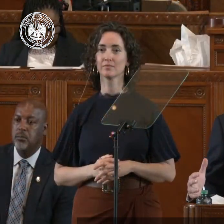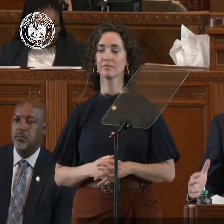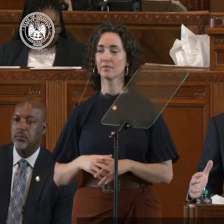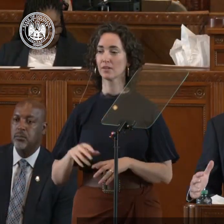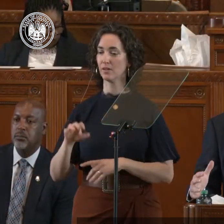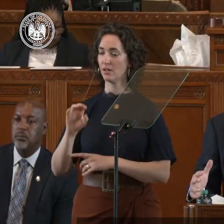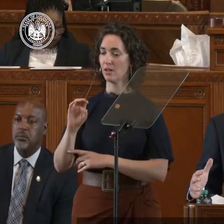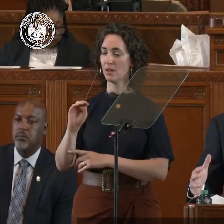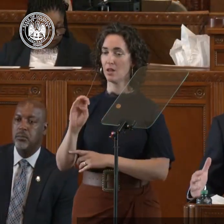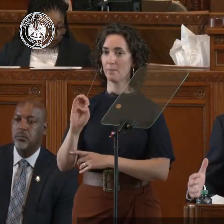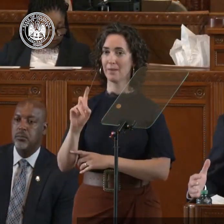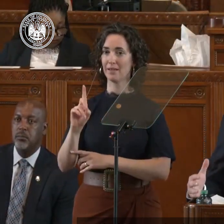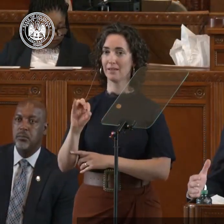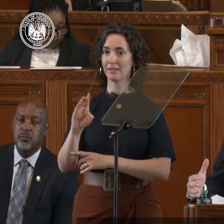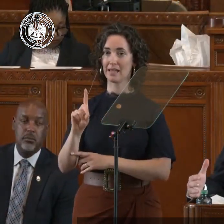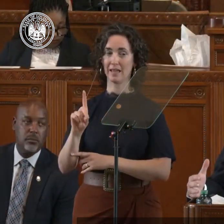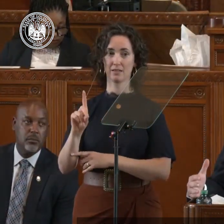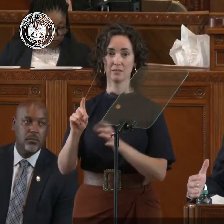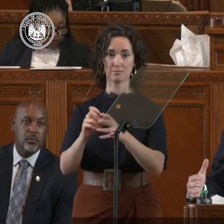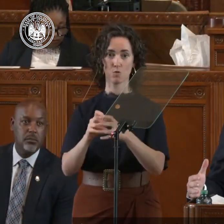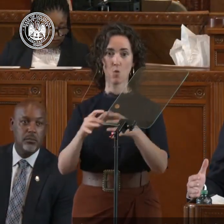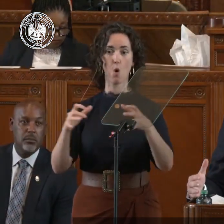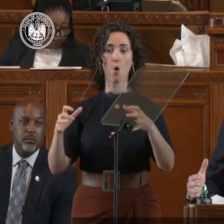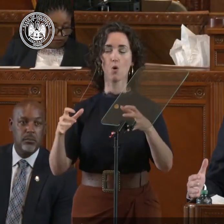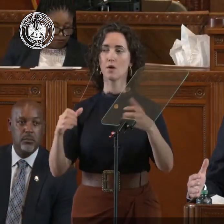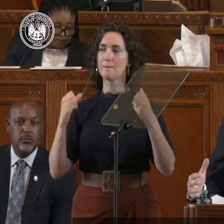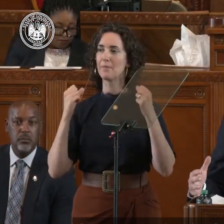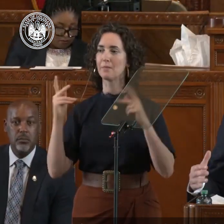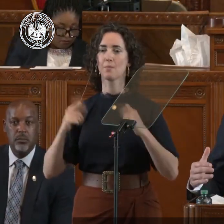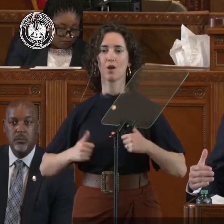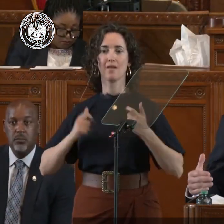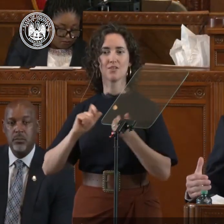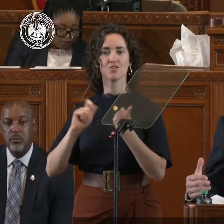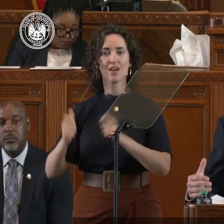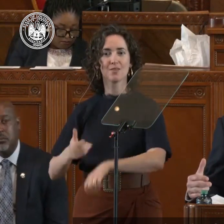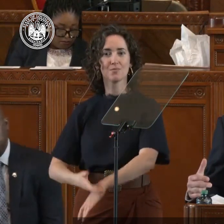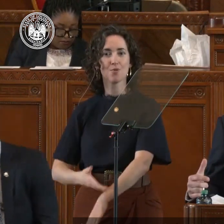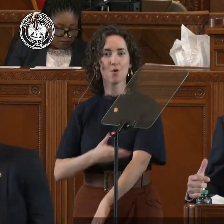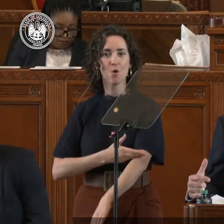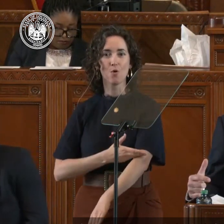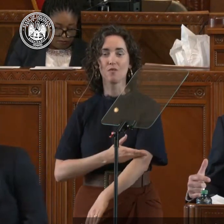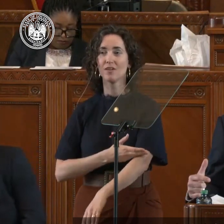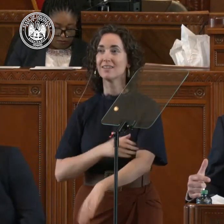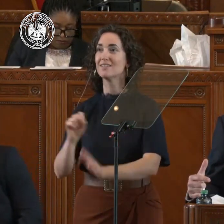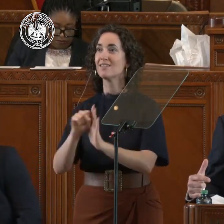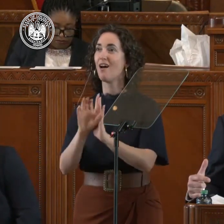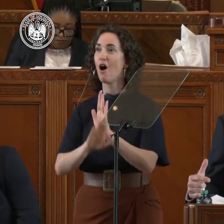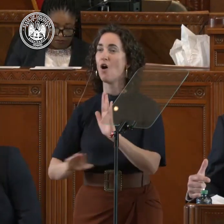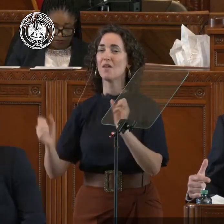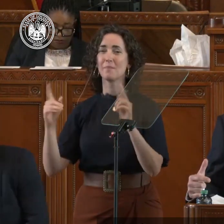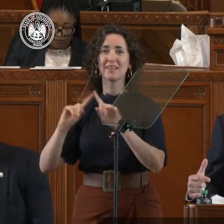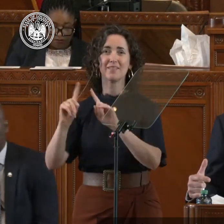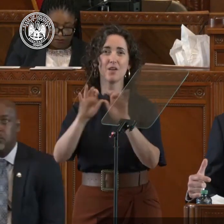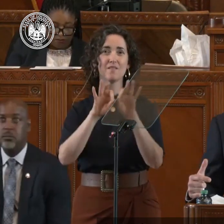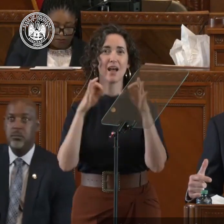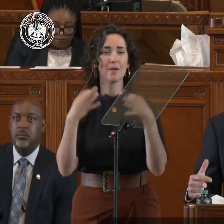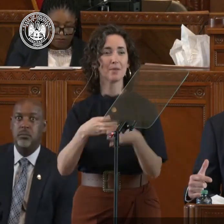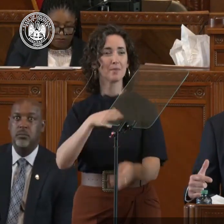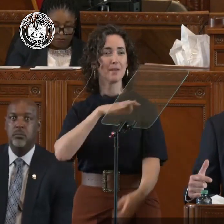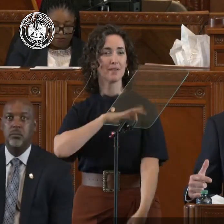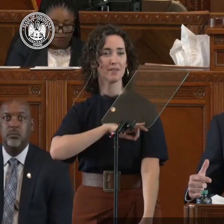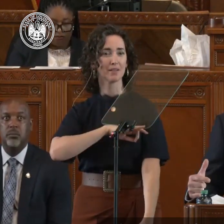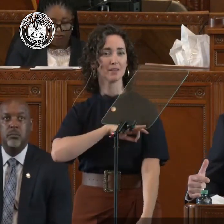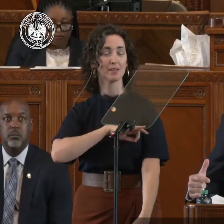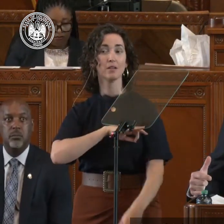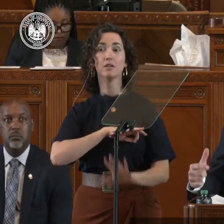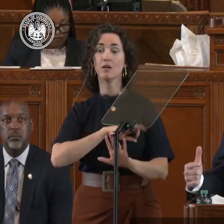Medicaid expansion is making a positive difference for so many people and their families across our state. And unlike some of